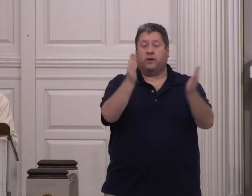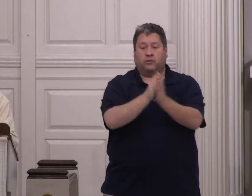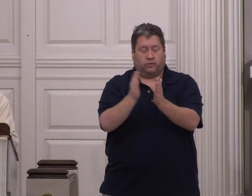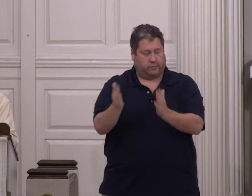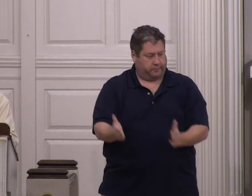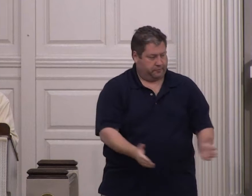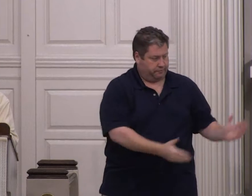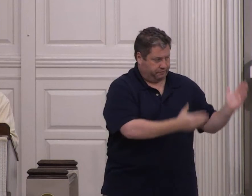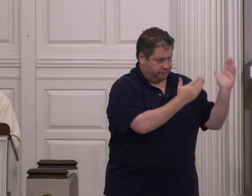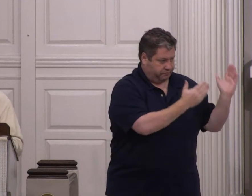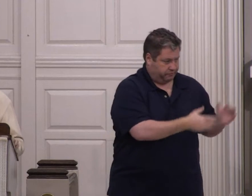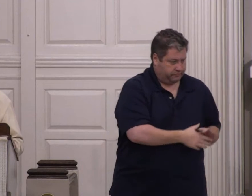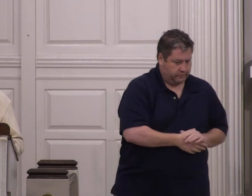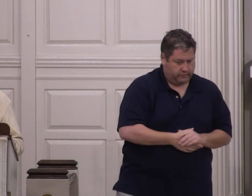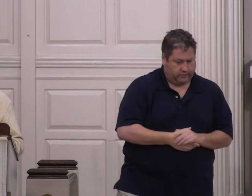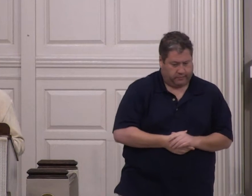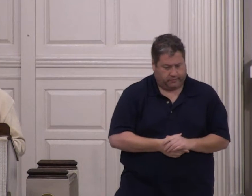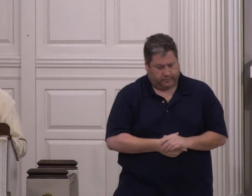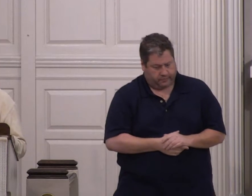to the Lord.